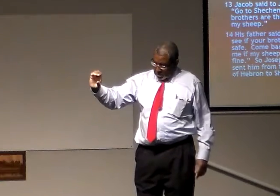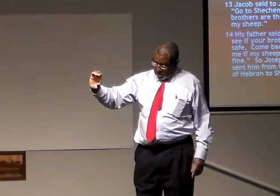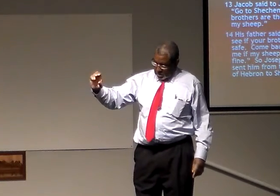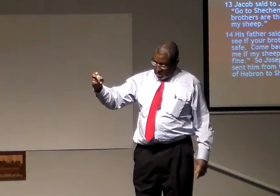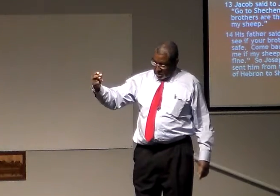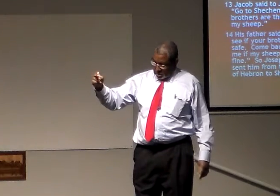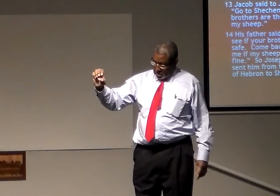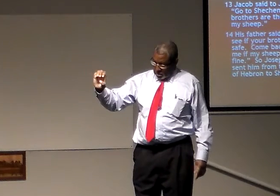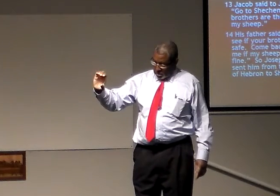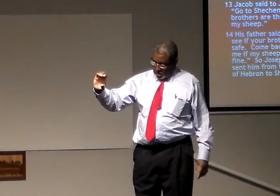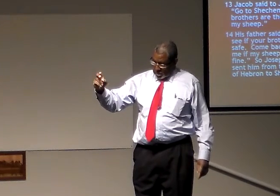Shechem.